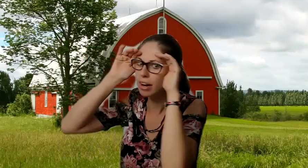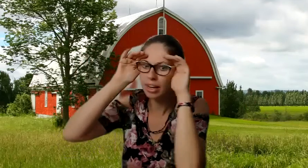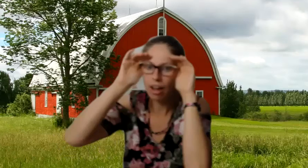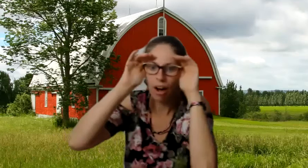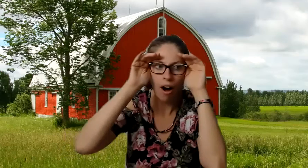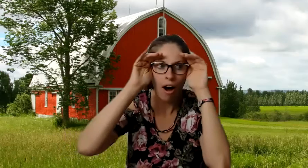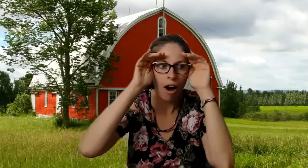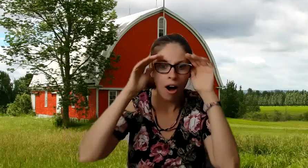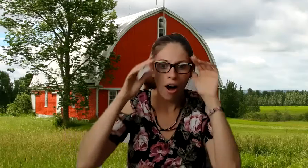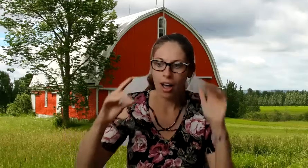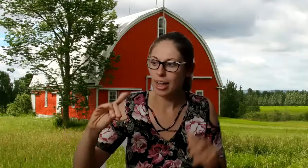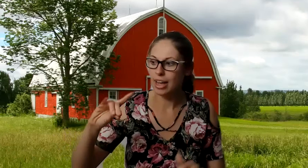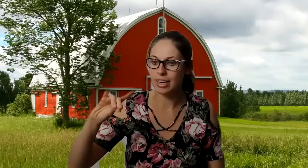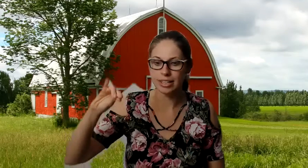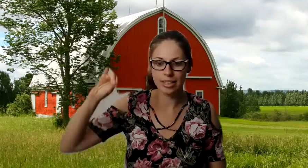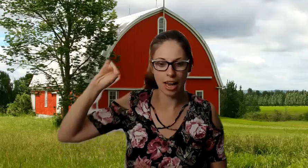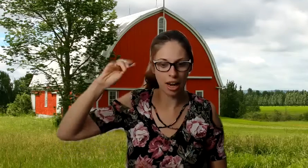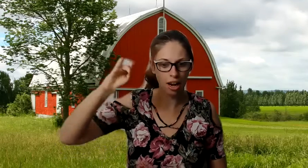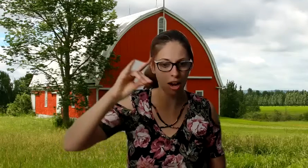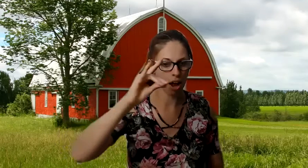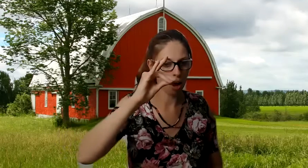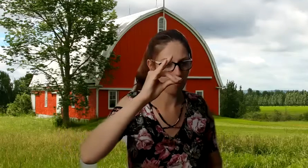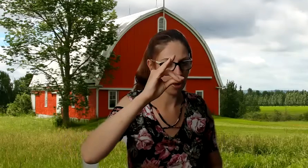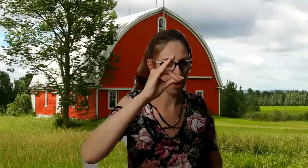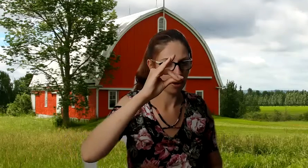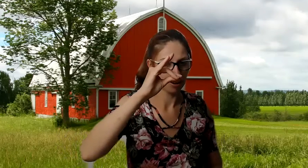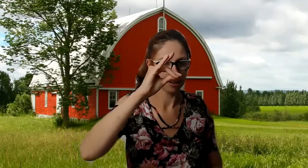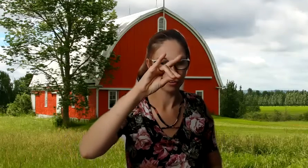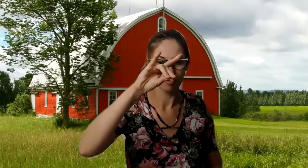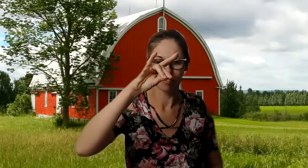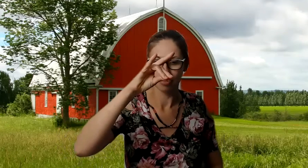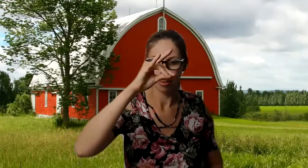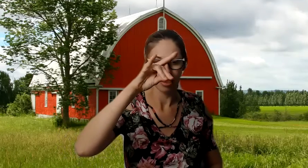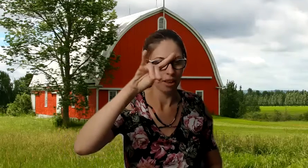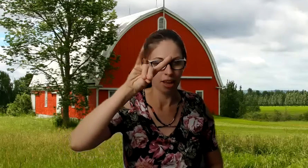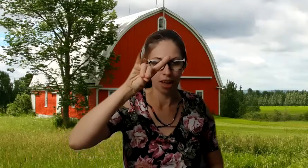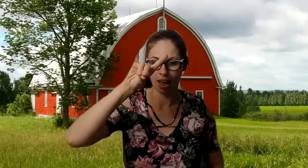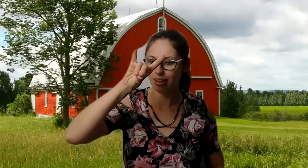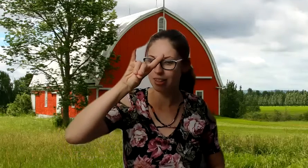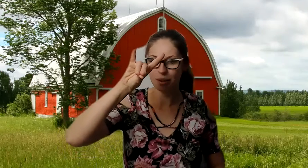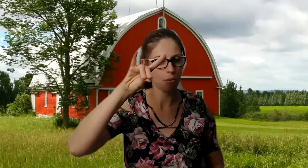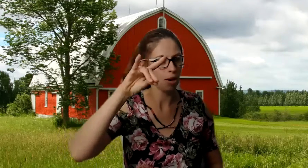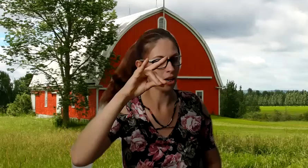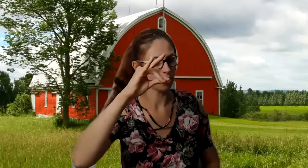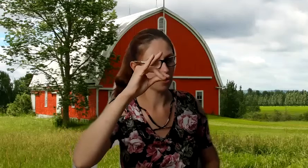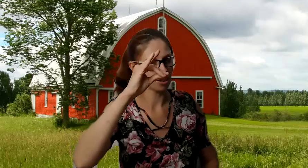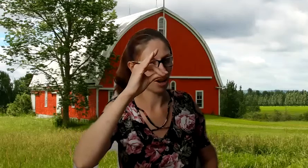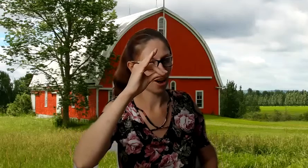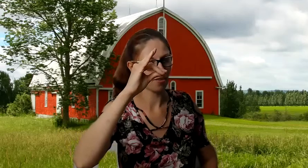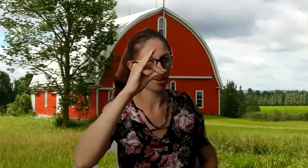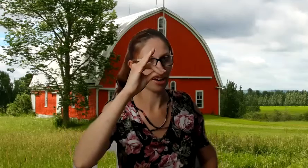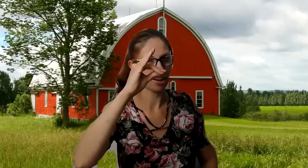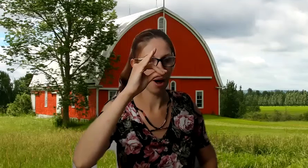everybody. It's a llama. And this is a pretty cool sign for